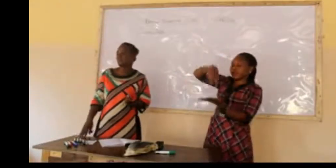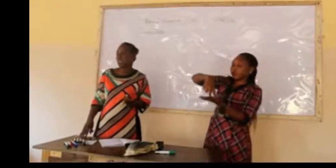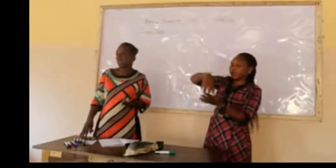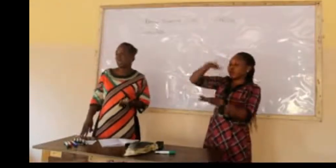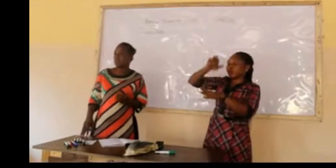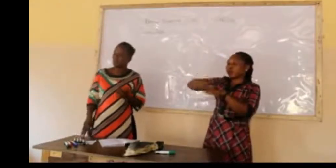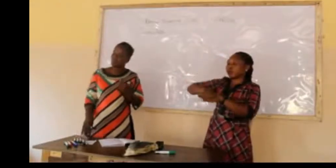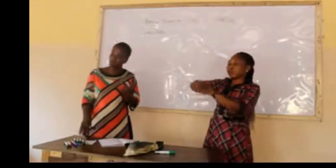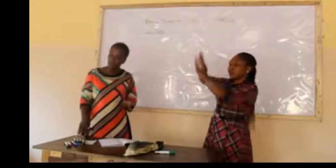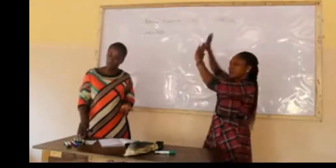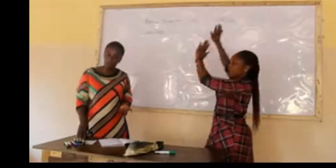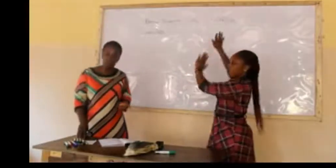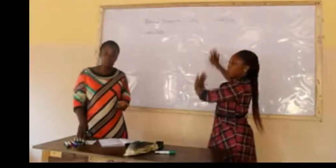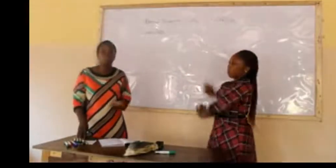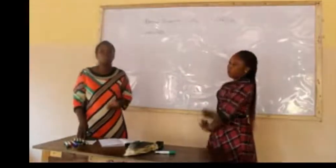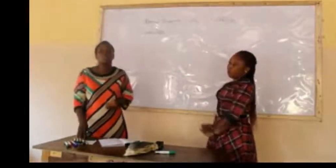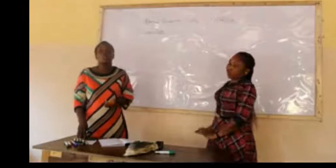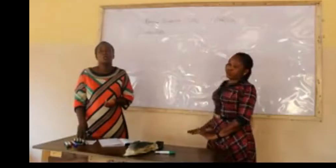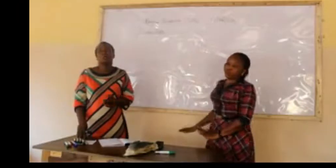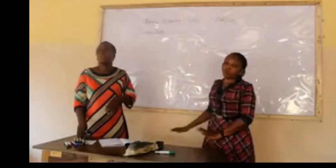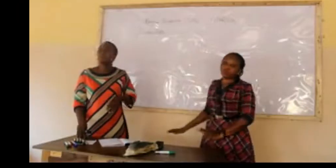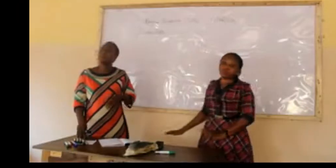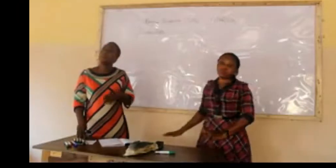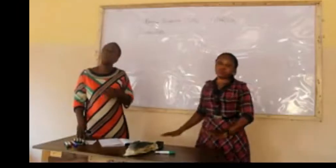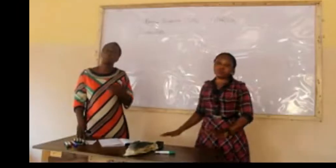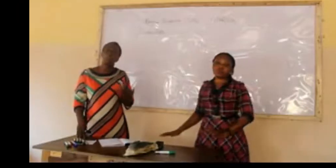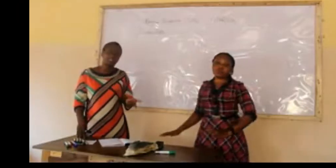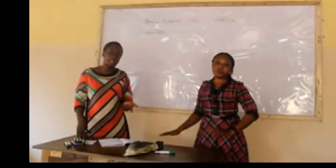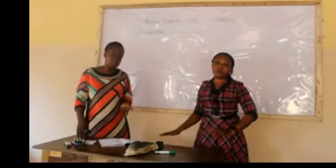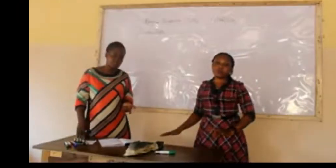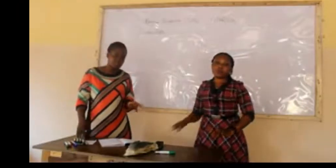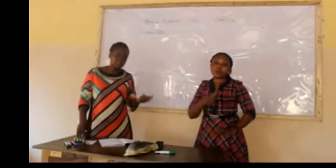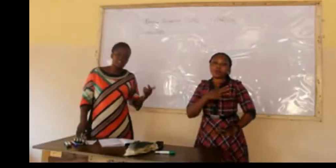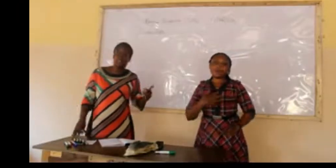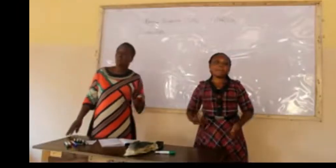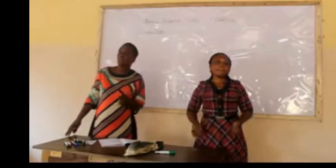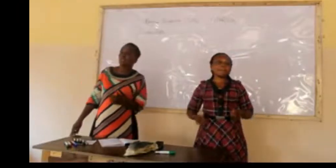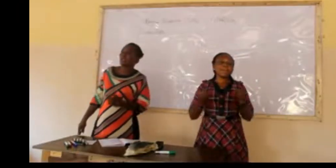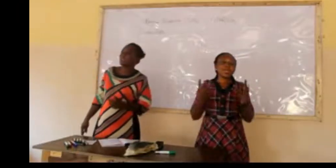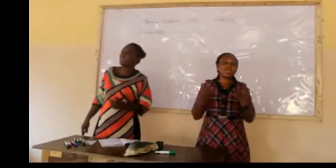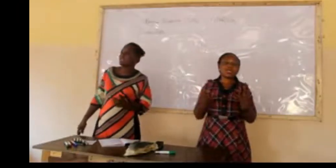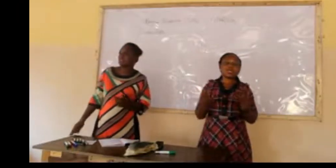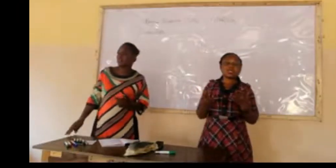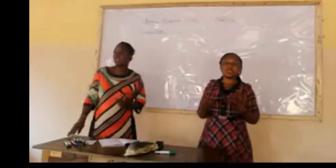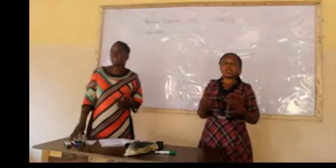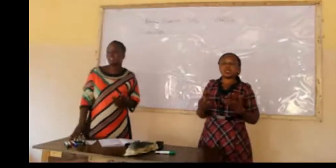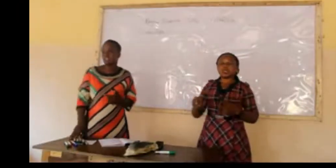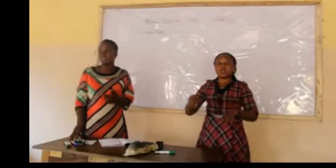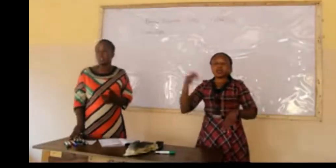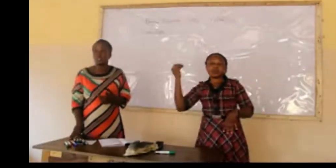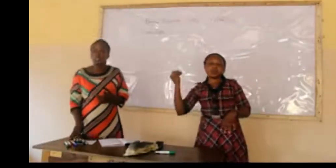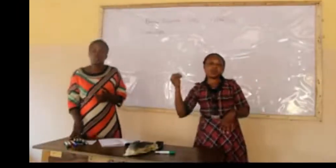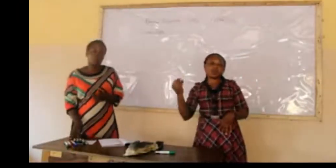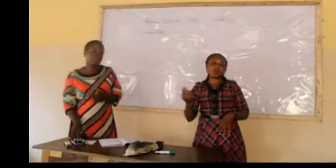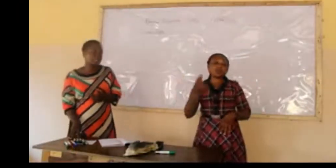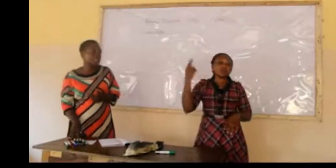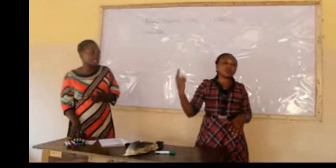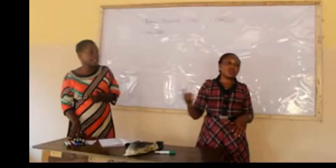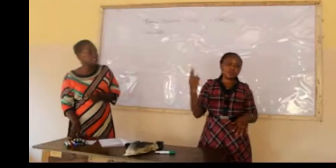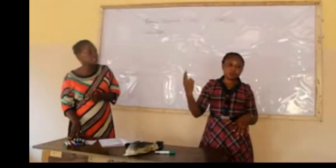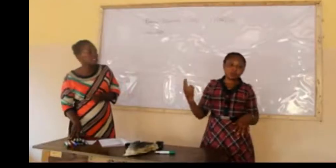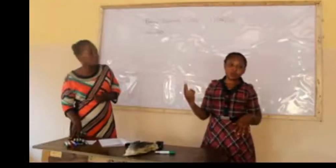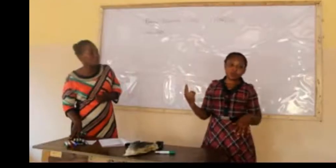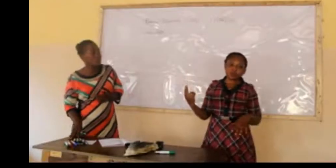the horizontal ground. We talk about many other uses. Let's now talk about disadvantages. We